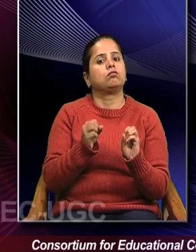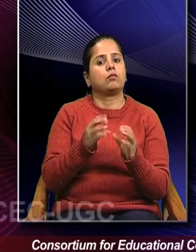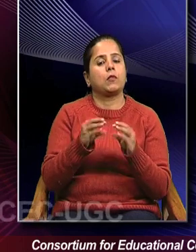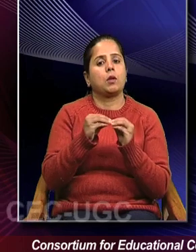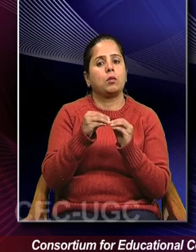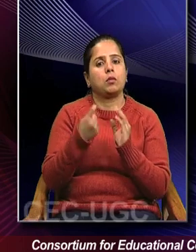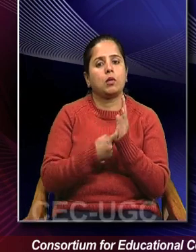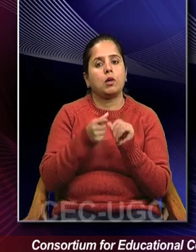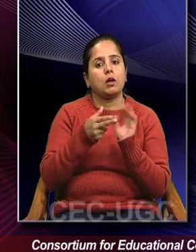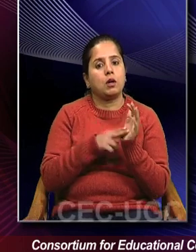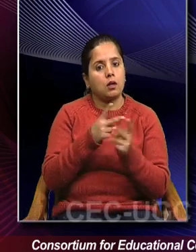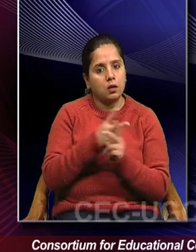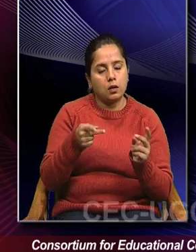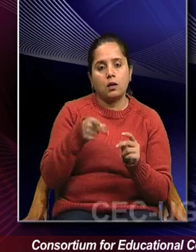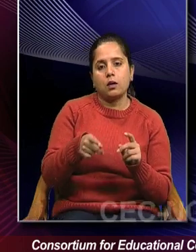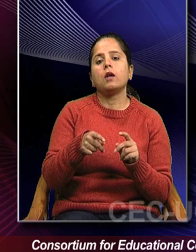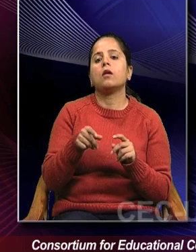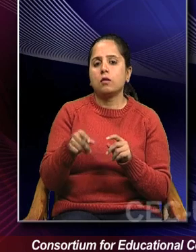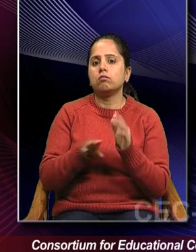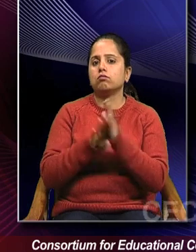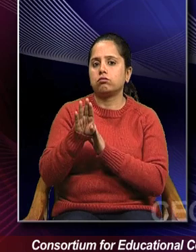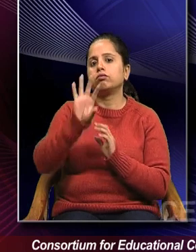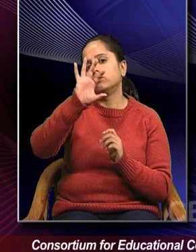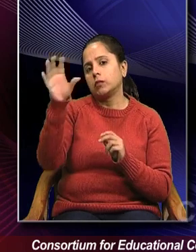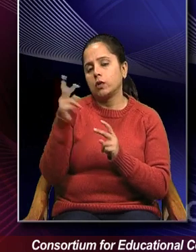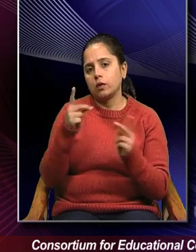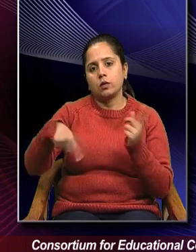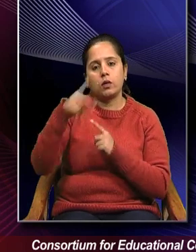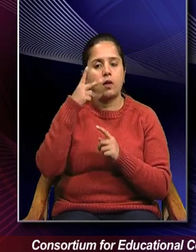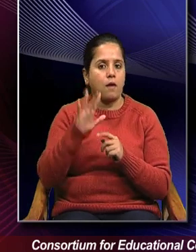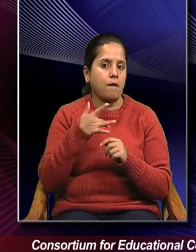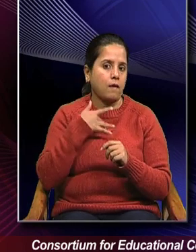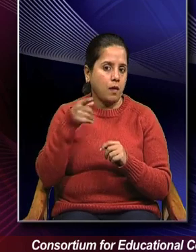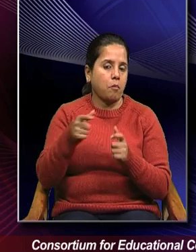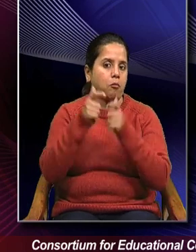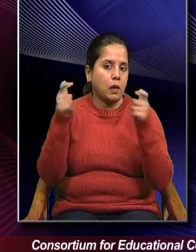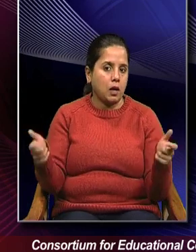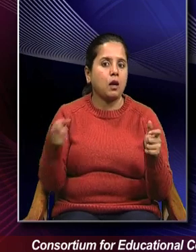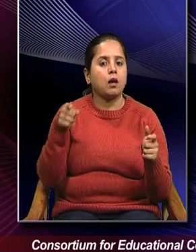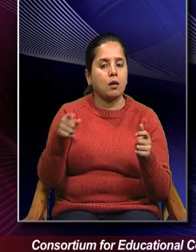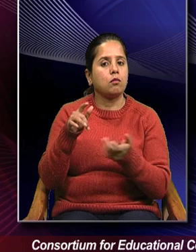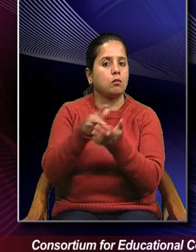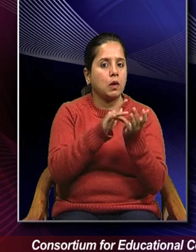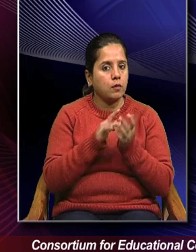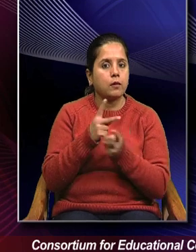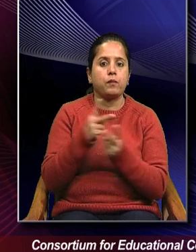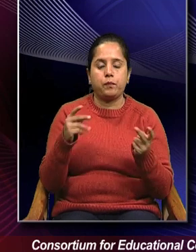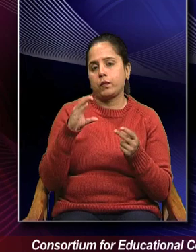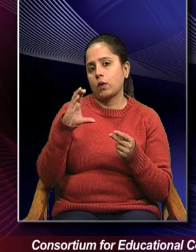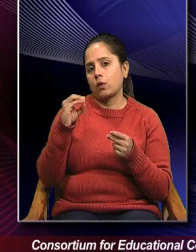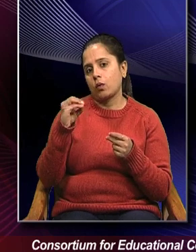emerged as the most dominant nation which could secure the largest number of colonies.